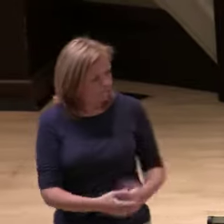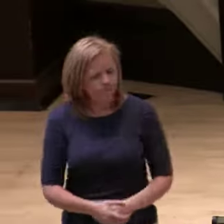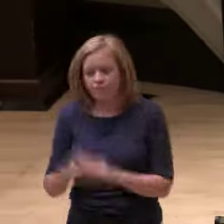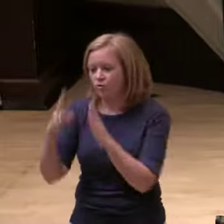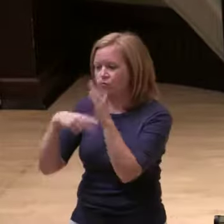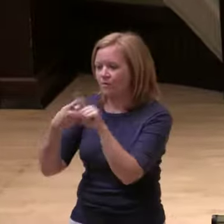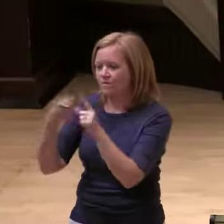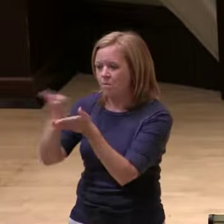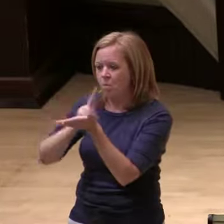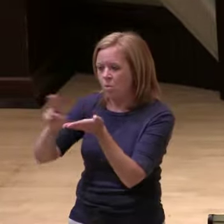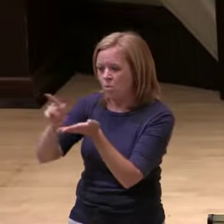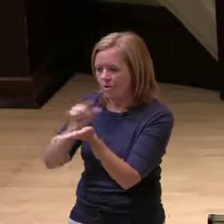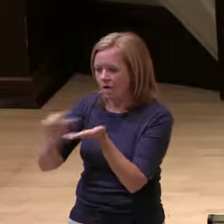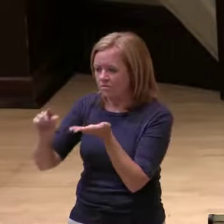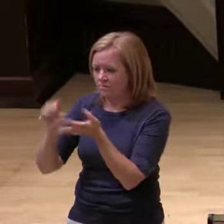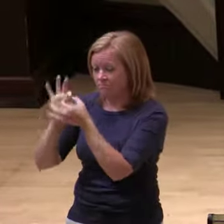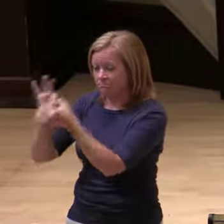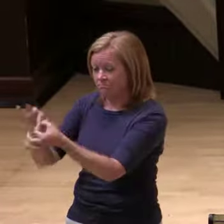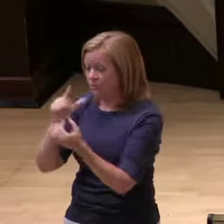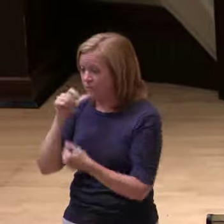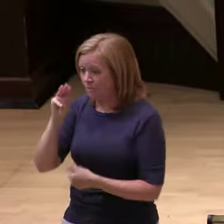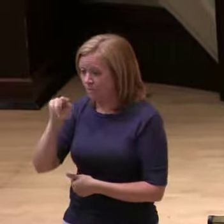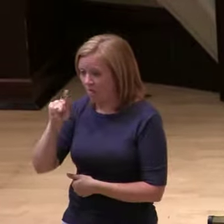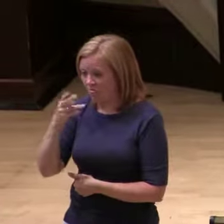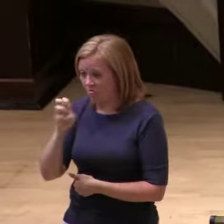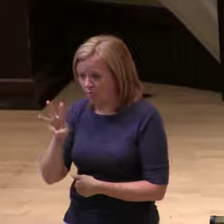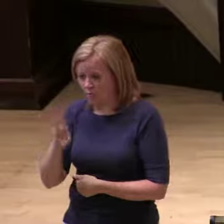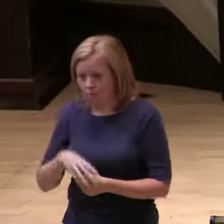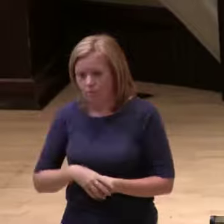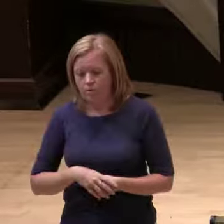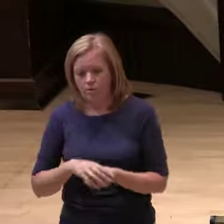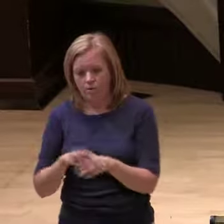A reading from the Holy Gospel according to Matthew.